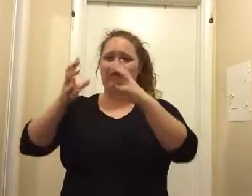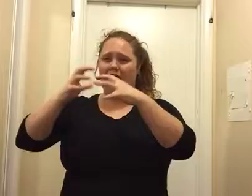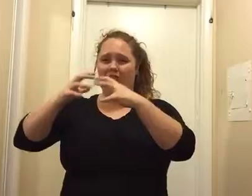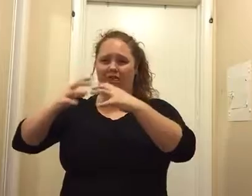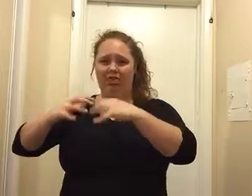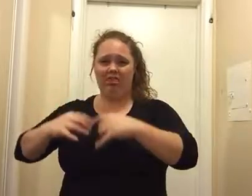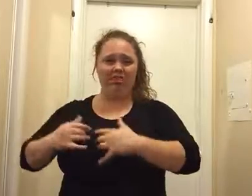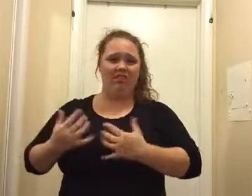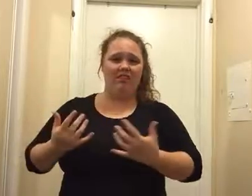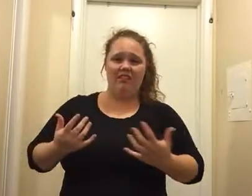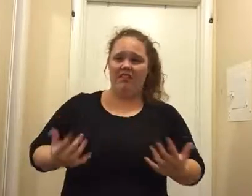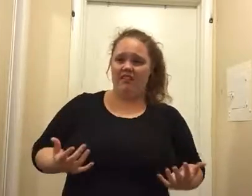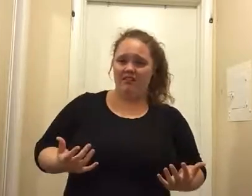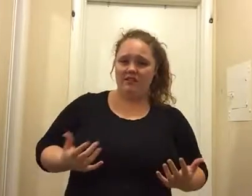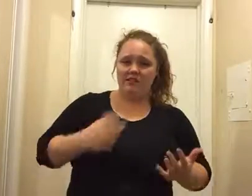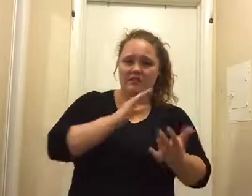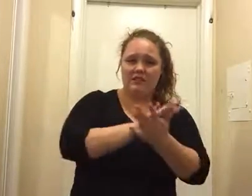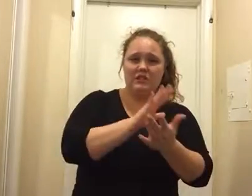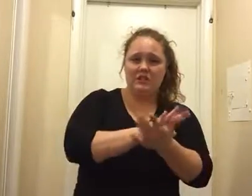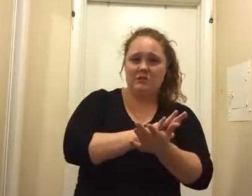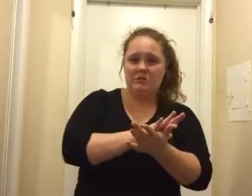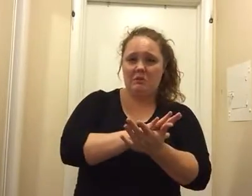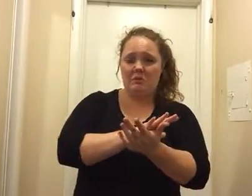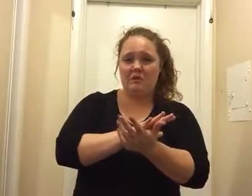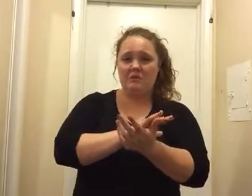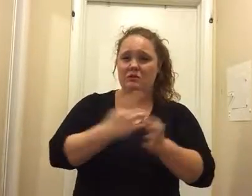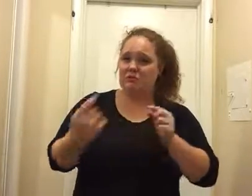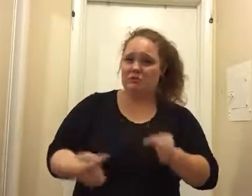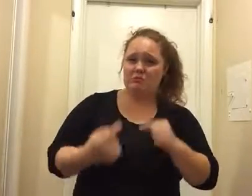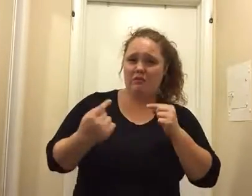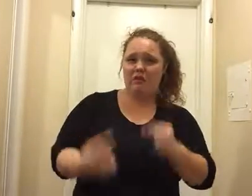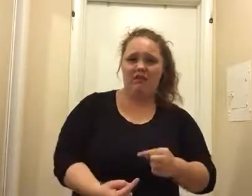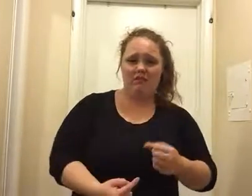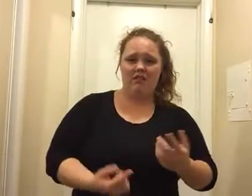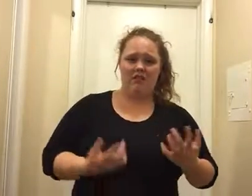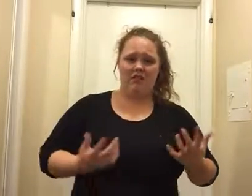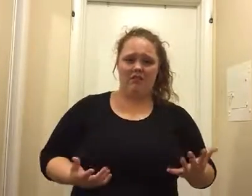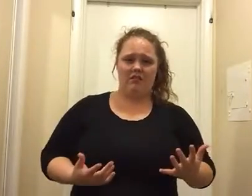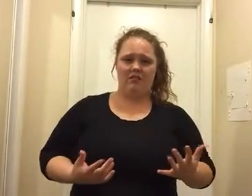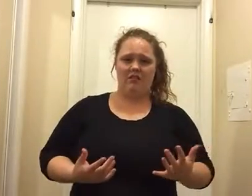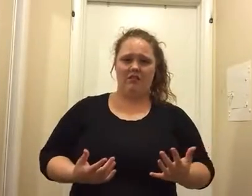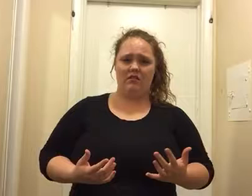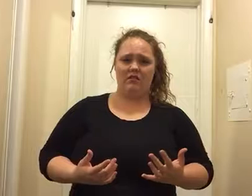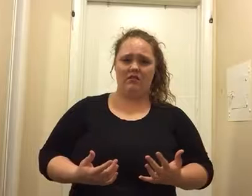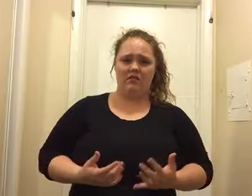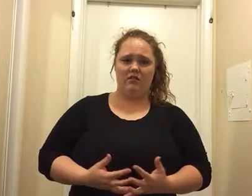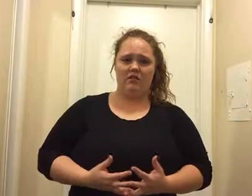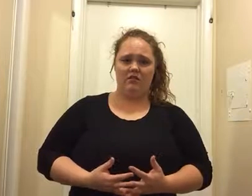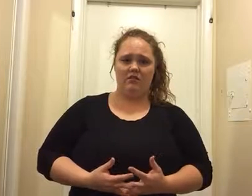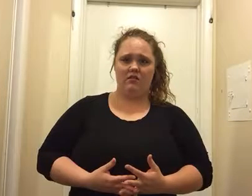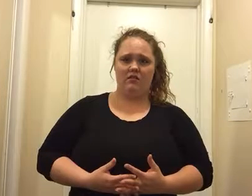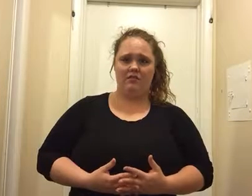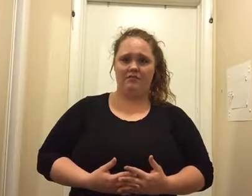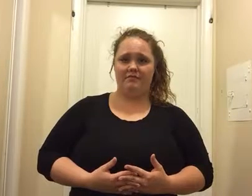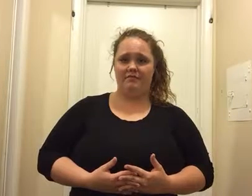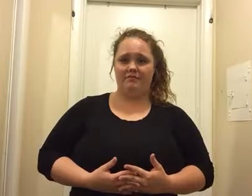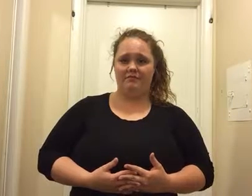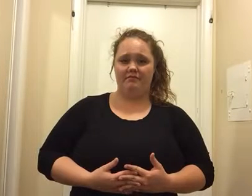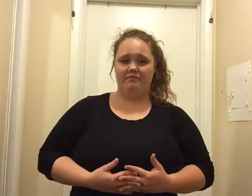which leaves our young and beautiful students deprived of all knowledge. And the